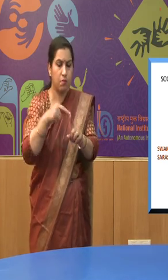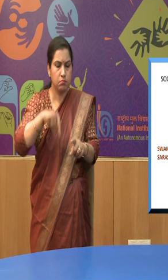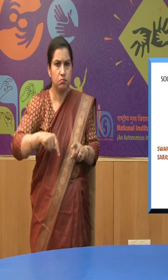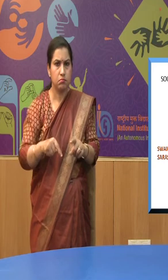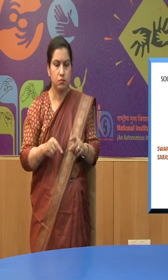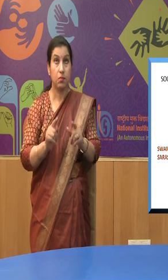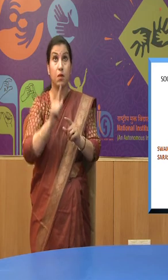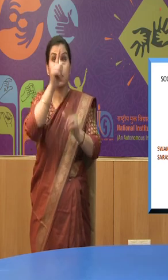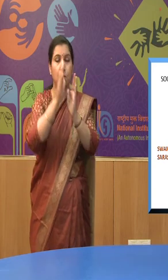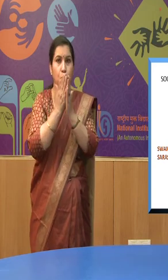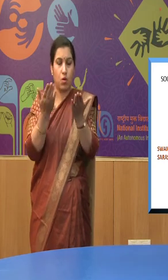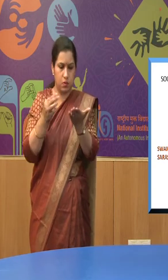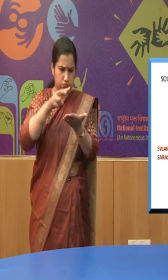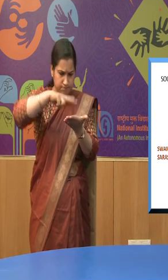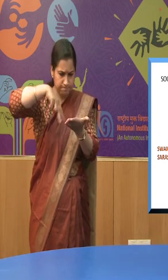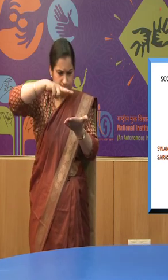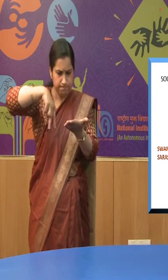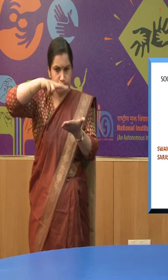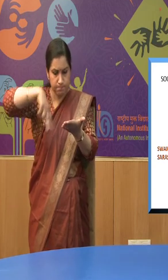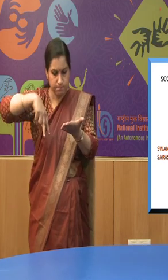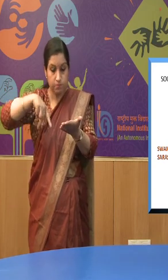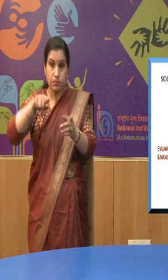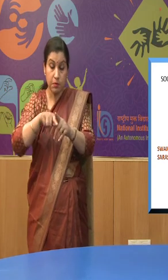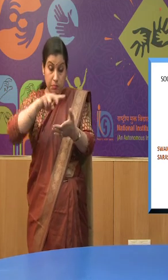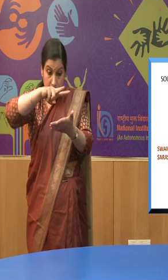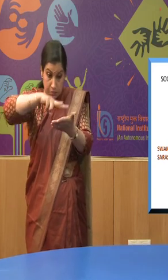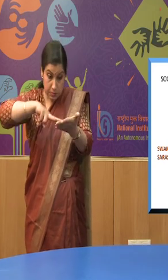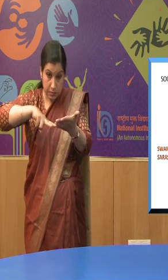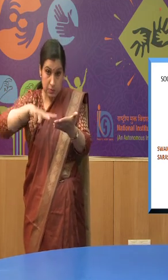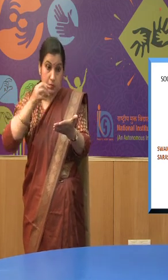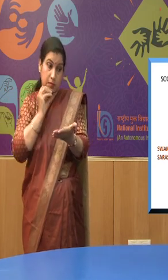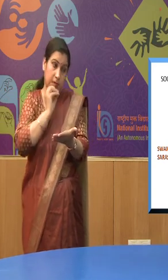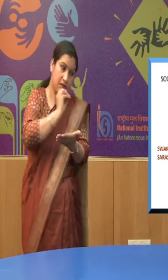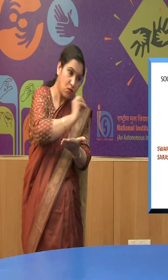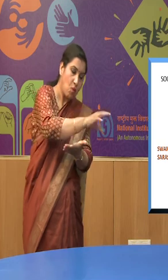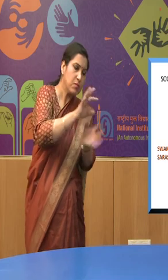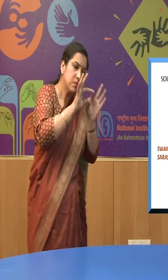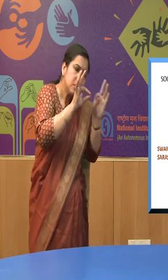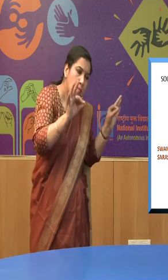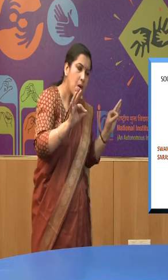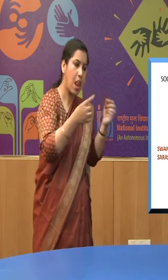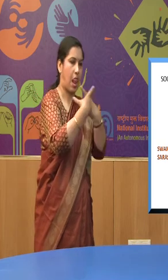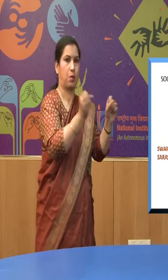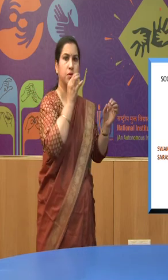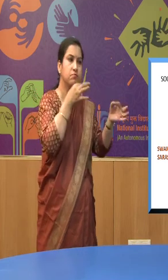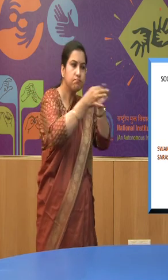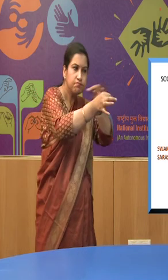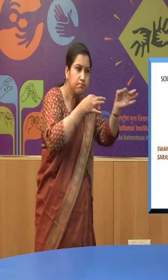studied the religious books and told people in simple language that